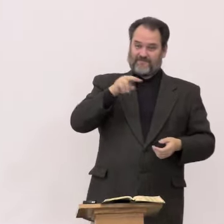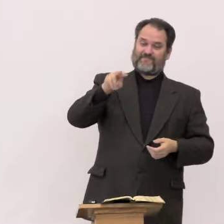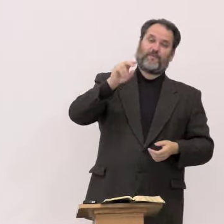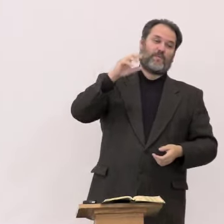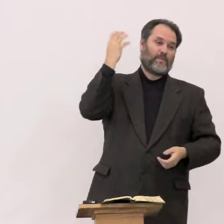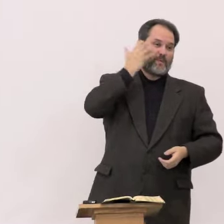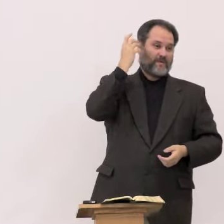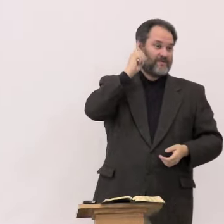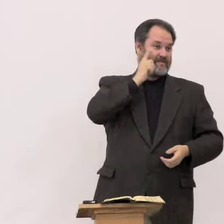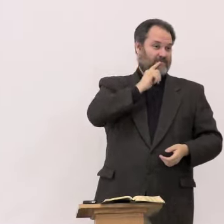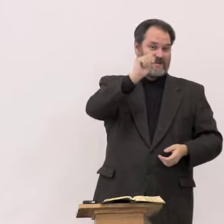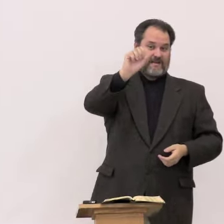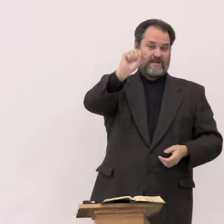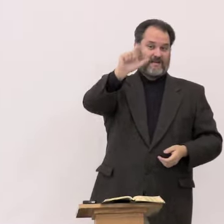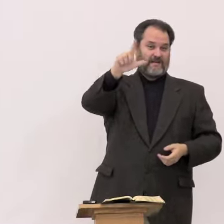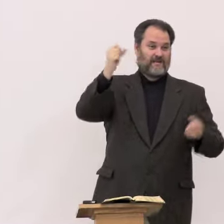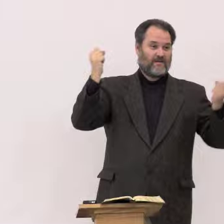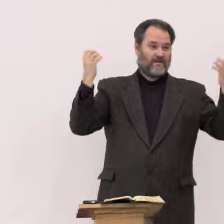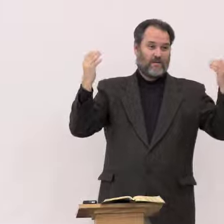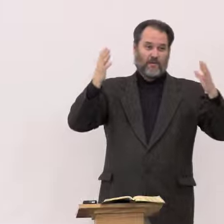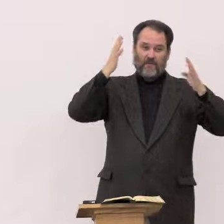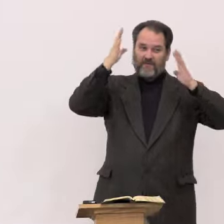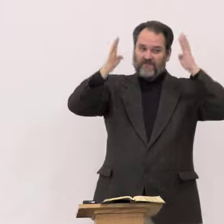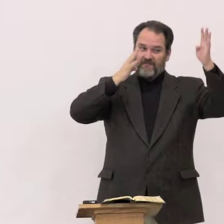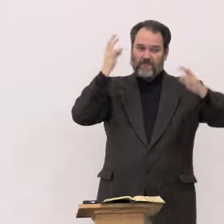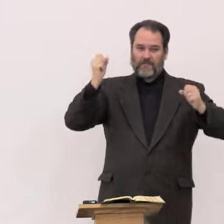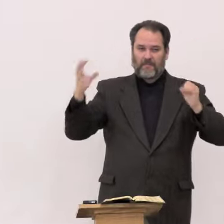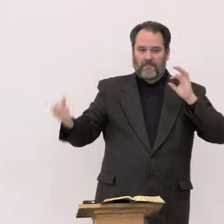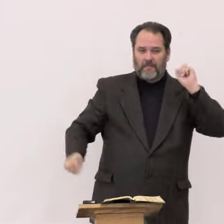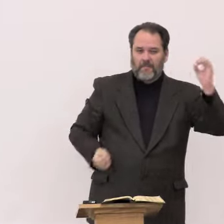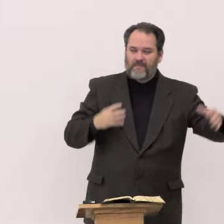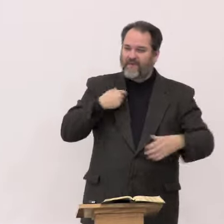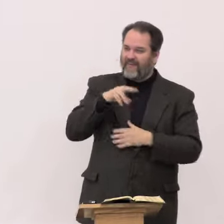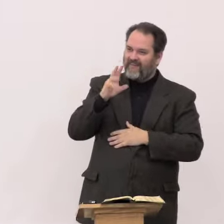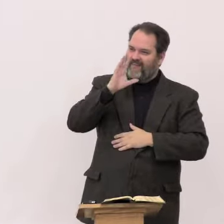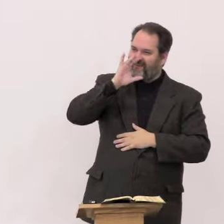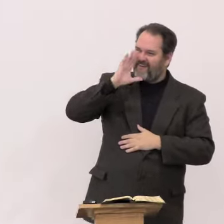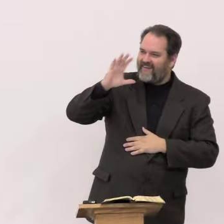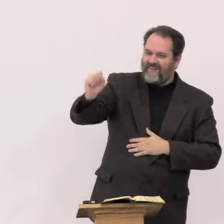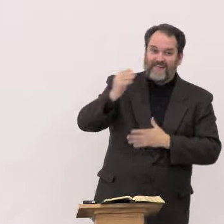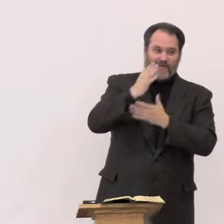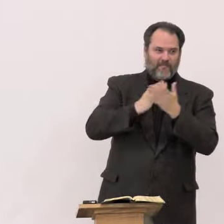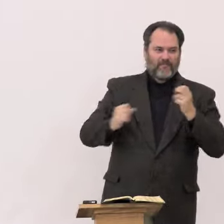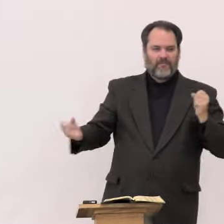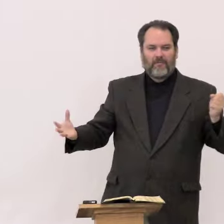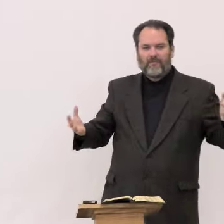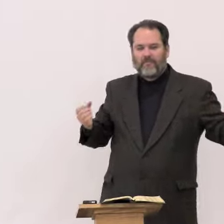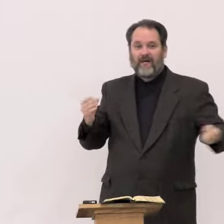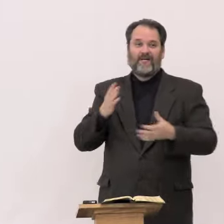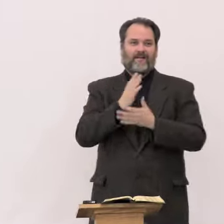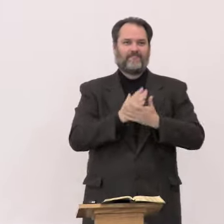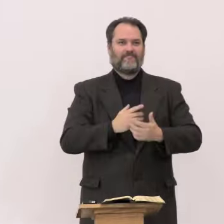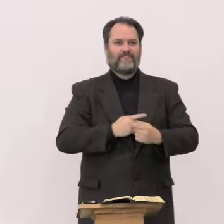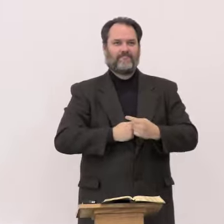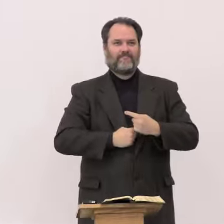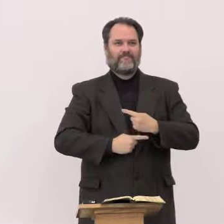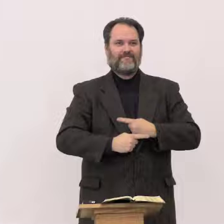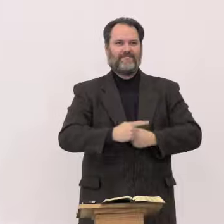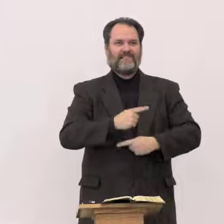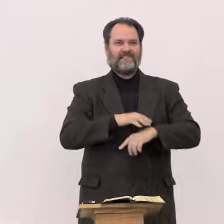and it's. I think ASL is very interesting. There's